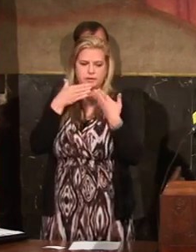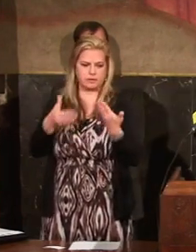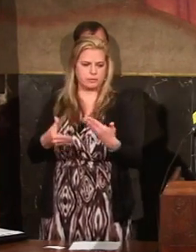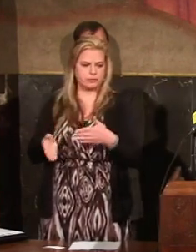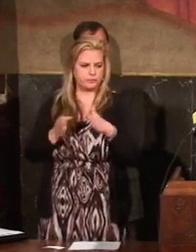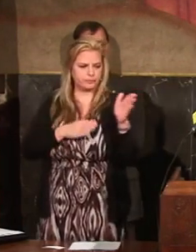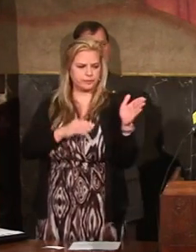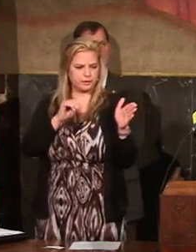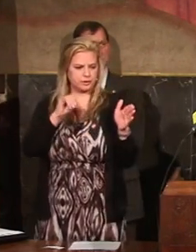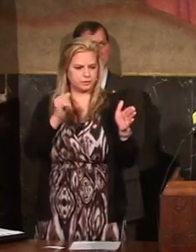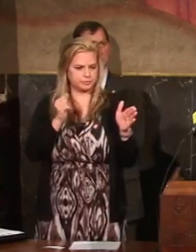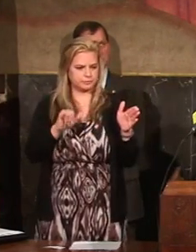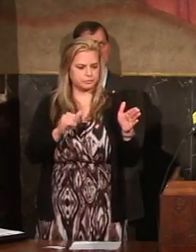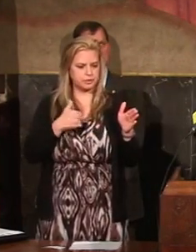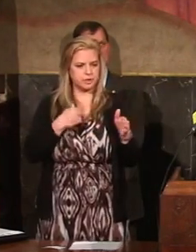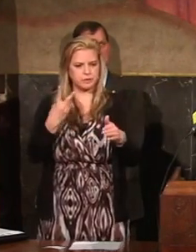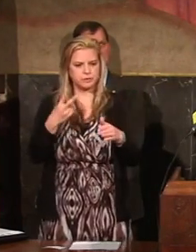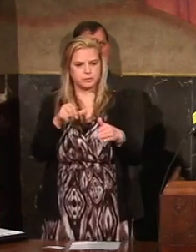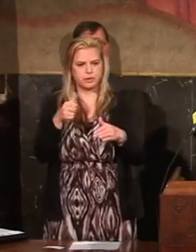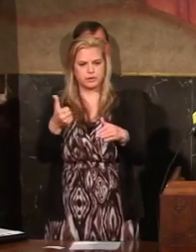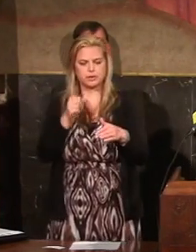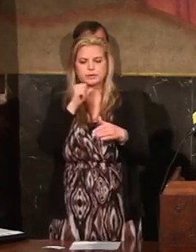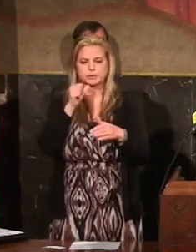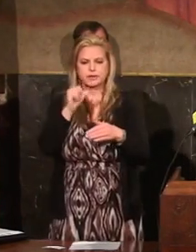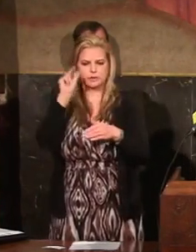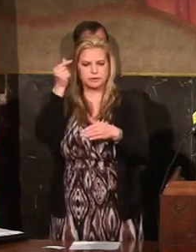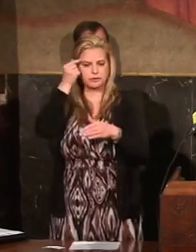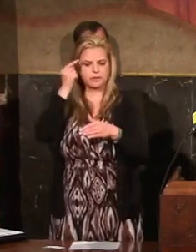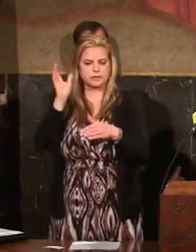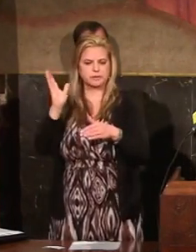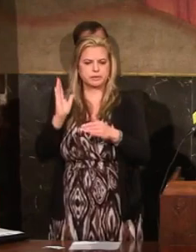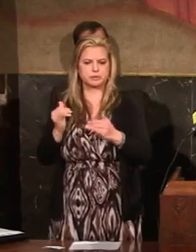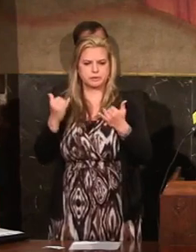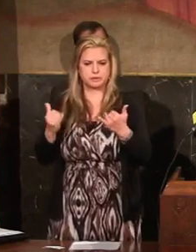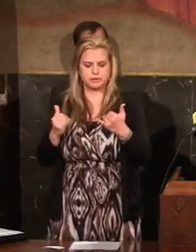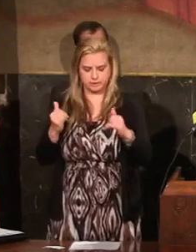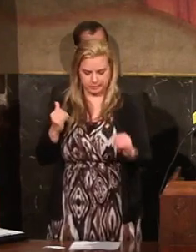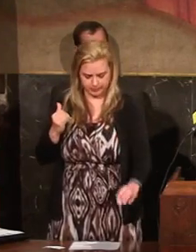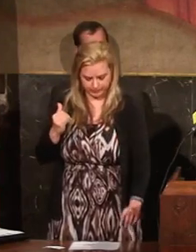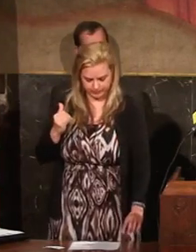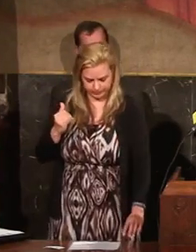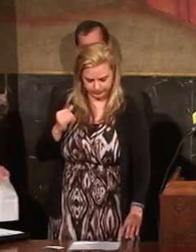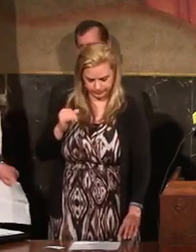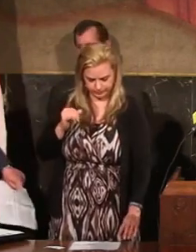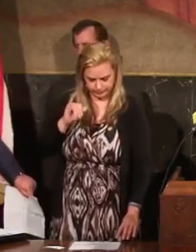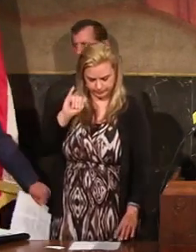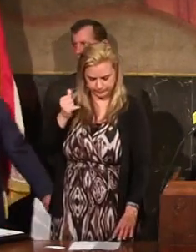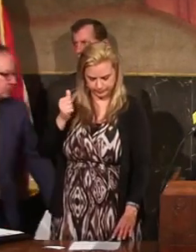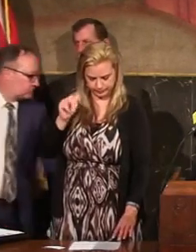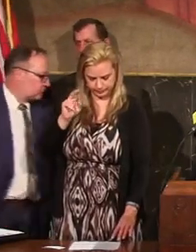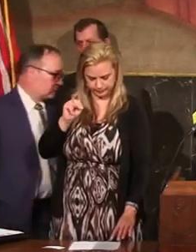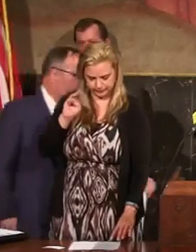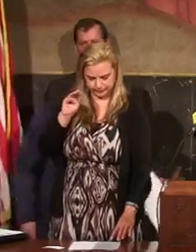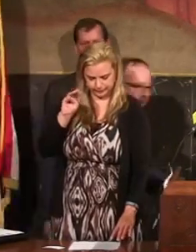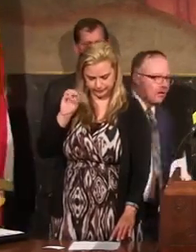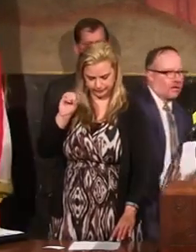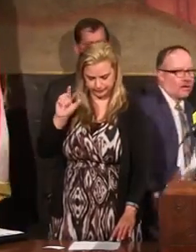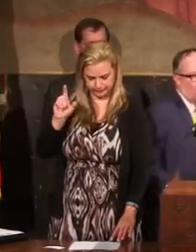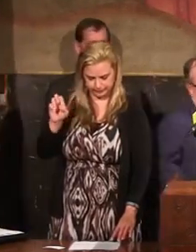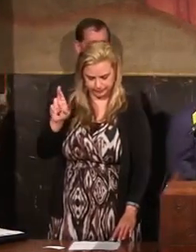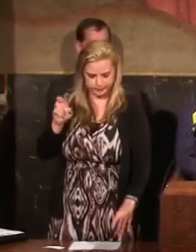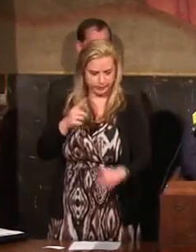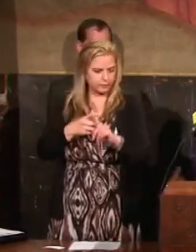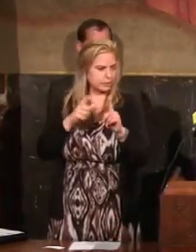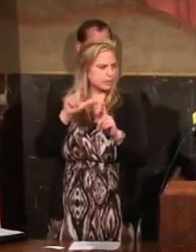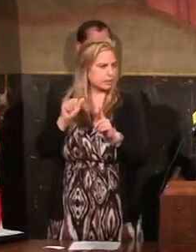Thank you, Reed. We have two other non-governmental speakers here today. Jan Miller from the Louisiana Budget Project.